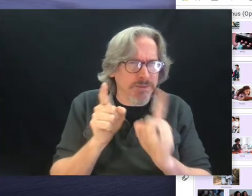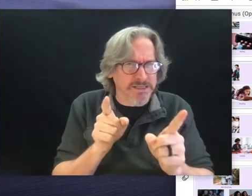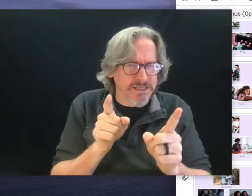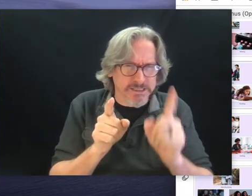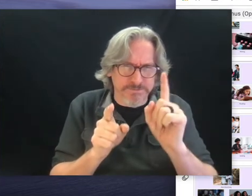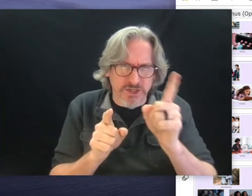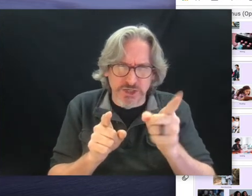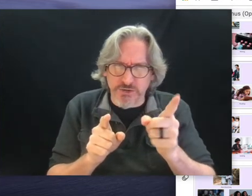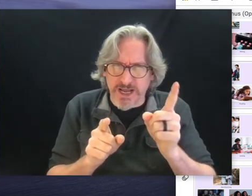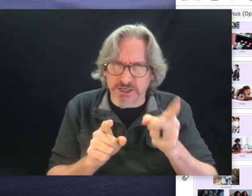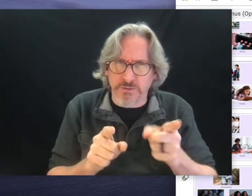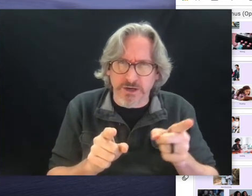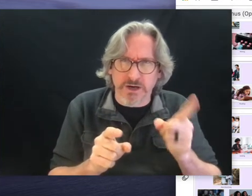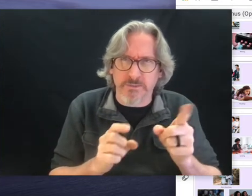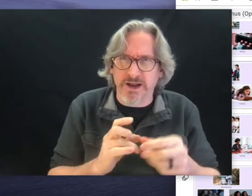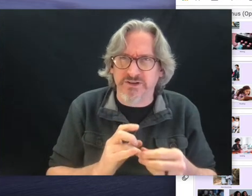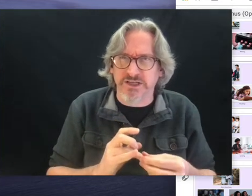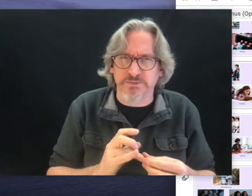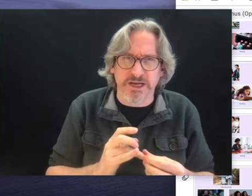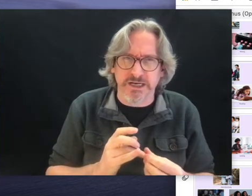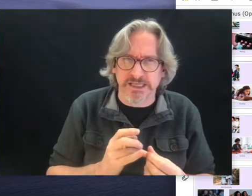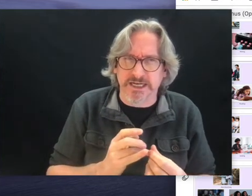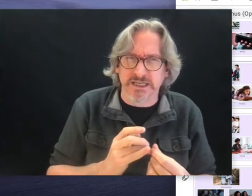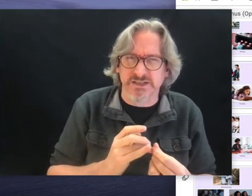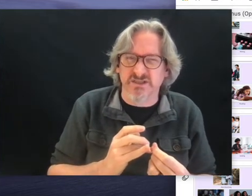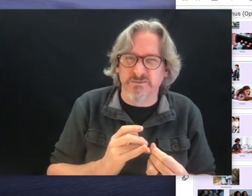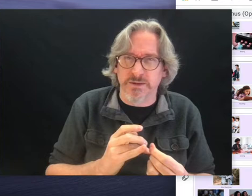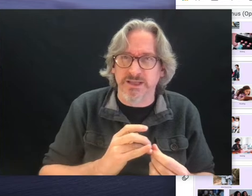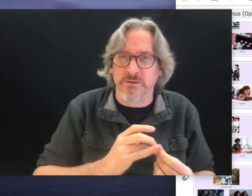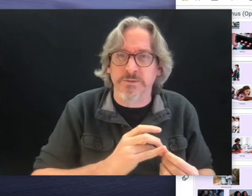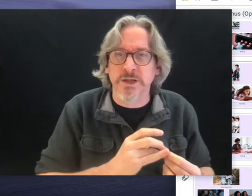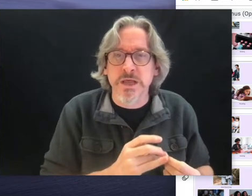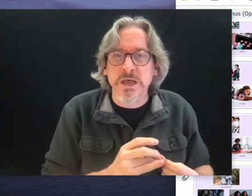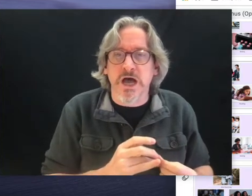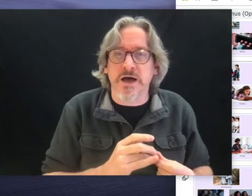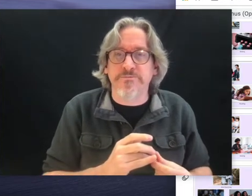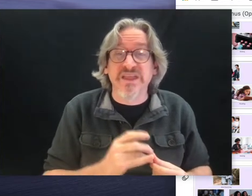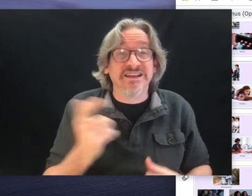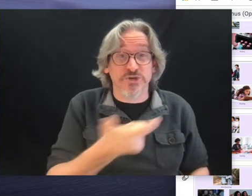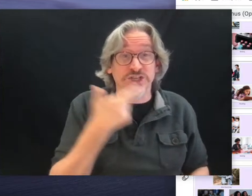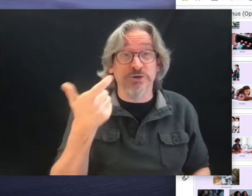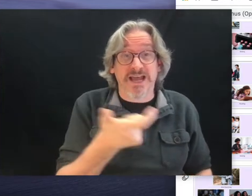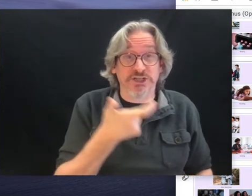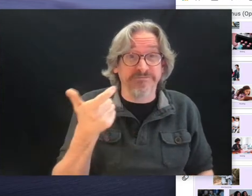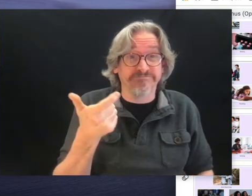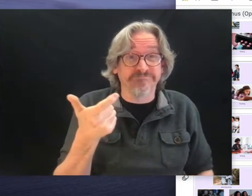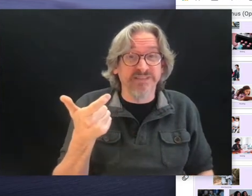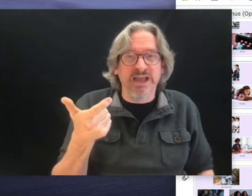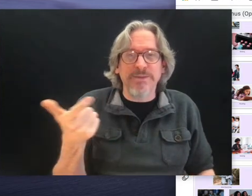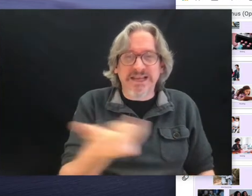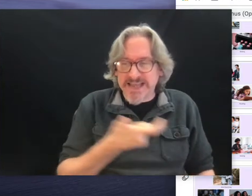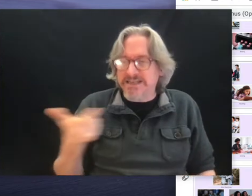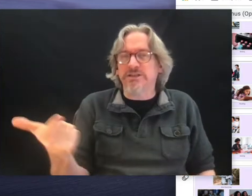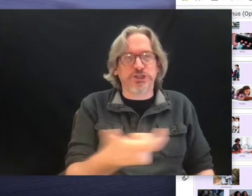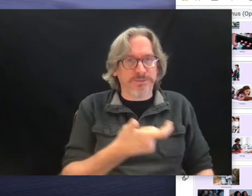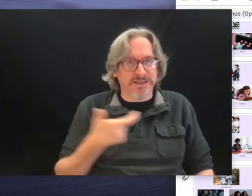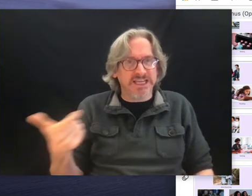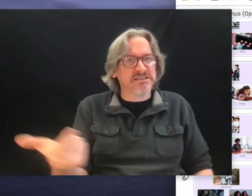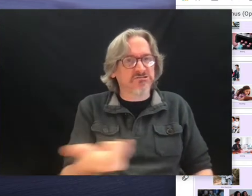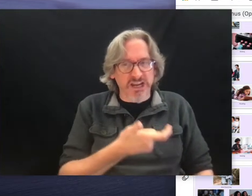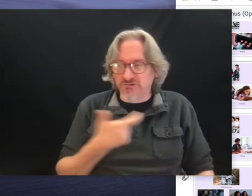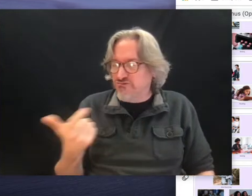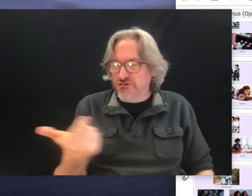probably means this. The geocaching one, I'm going to have to explain in a second because there's something about that one. So geocaching, it technically should